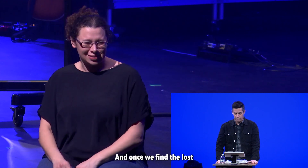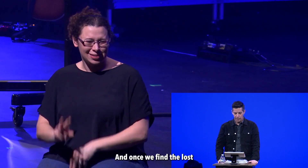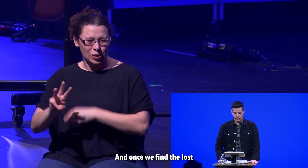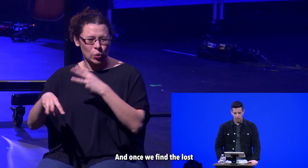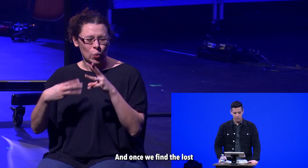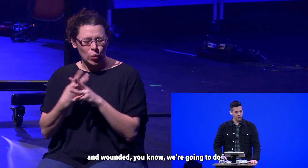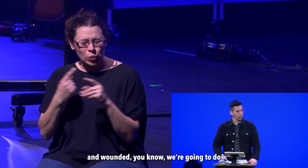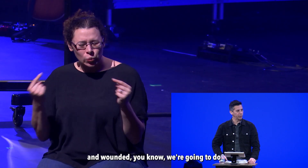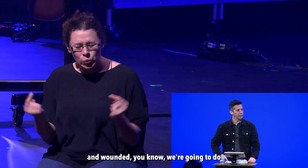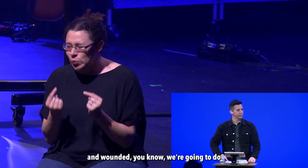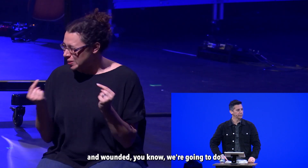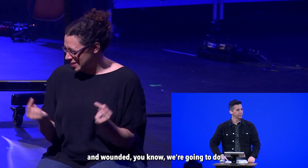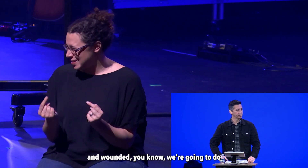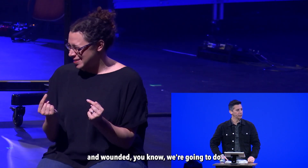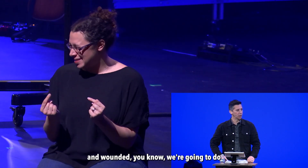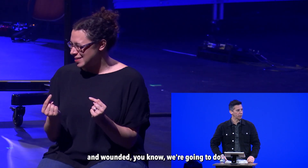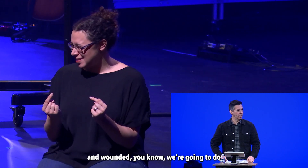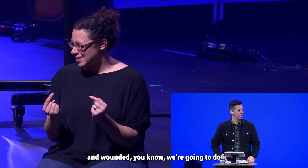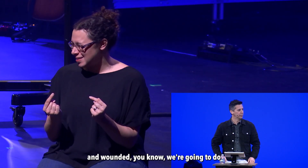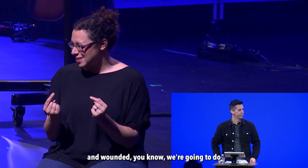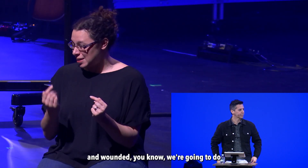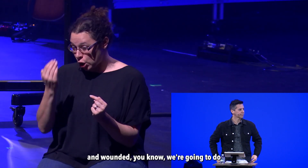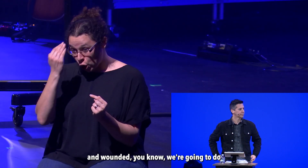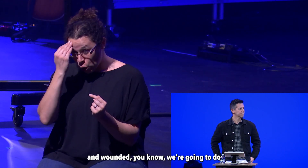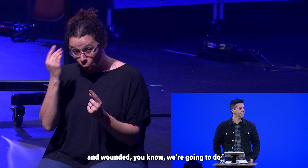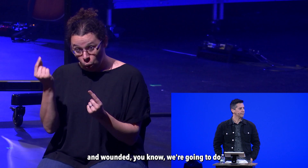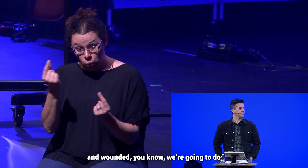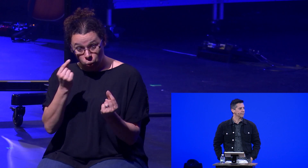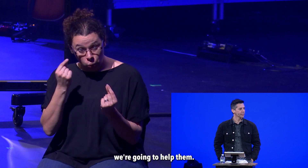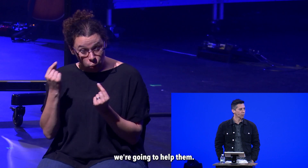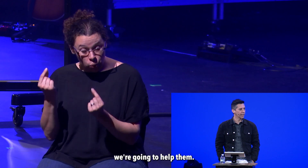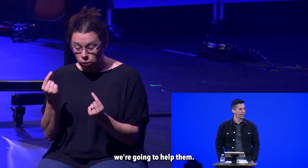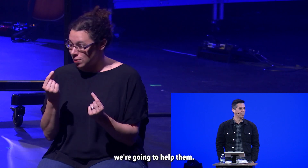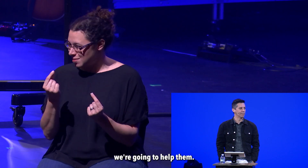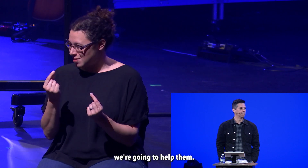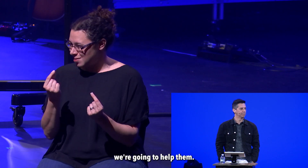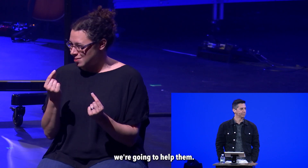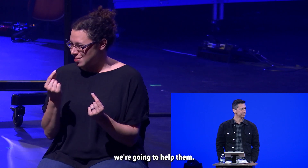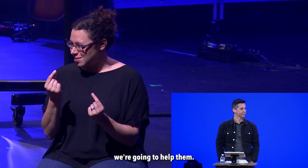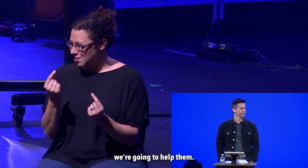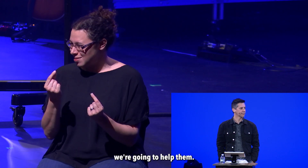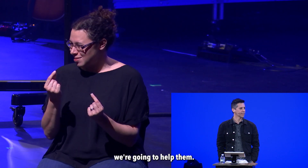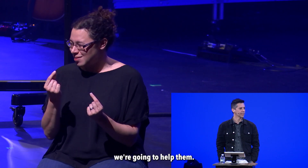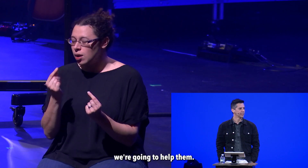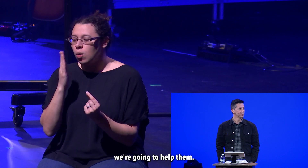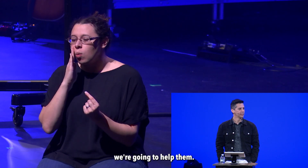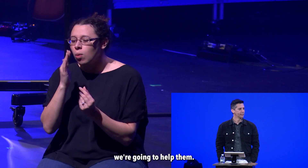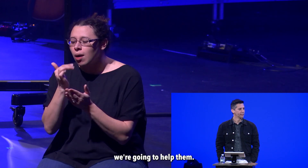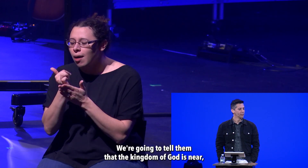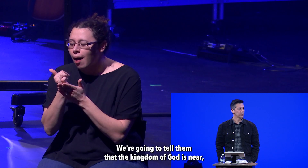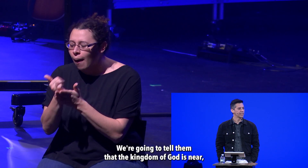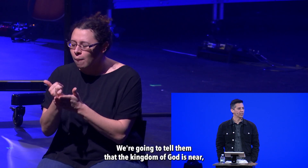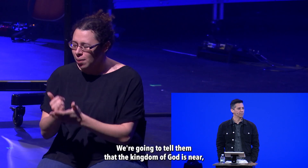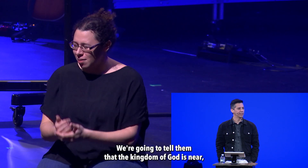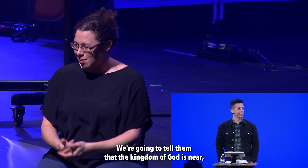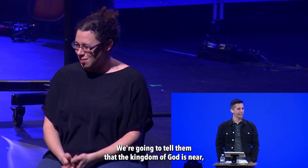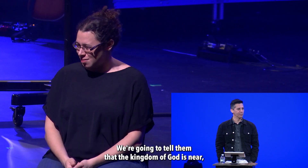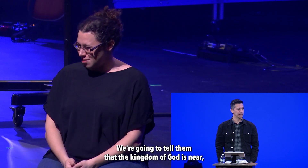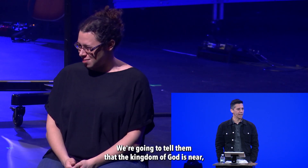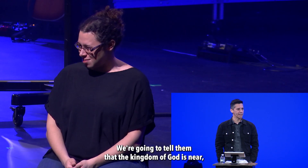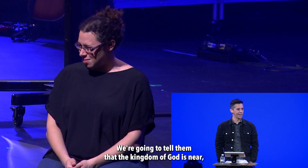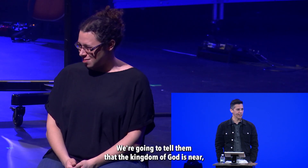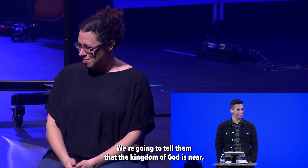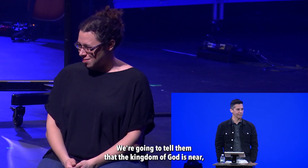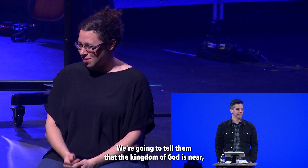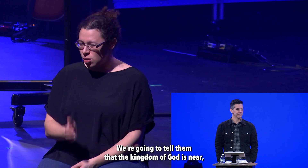And once we find the lost and wounded, you know what we're gonna do? We're gonna help them. We're gonna tell them that the kingdom